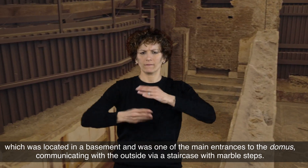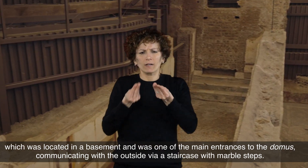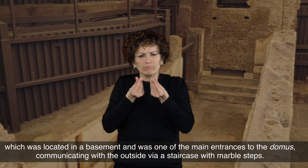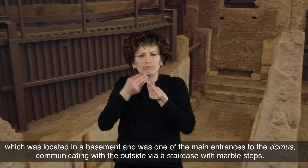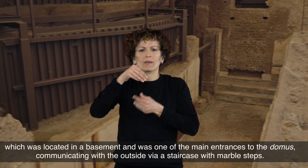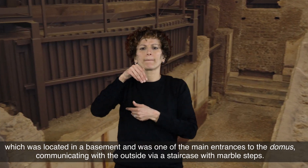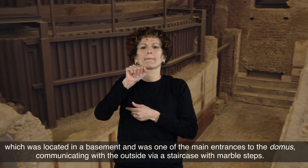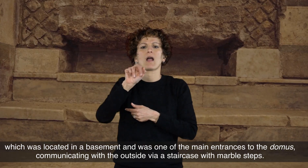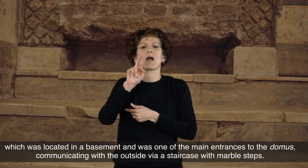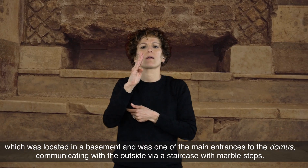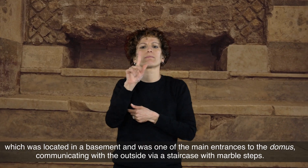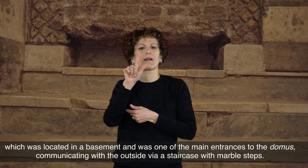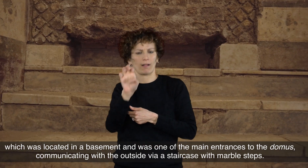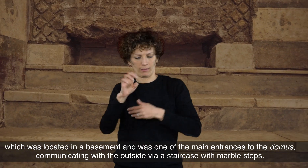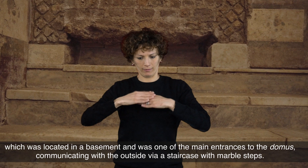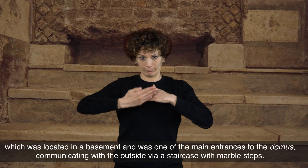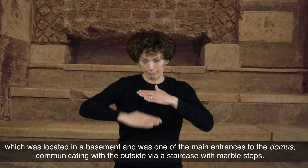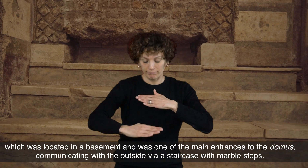a staircase with marble steps.